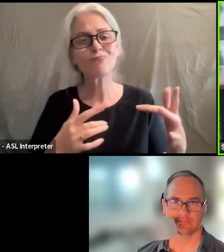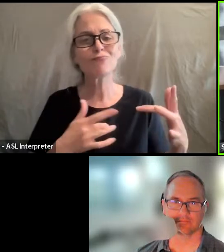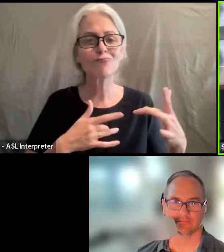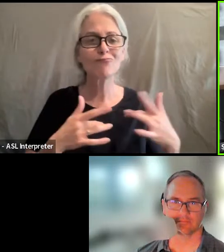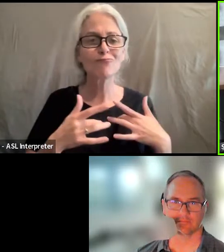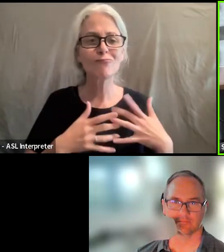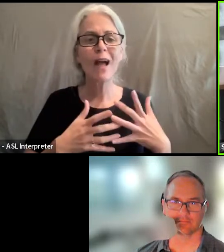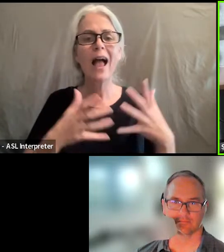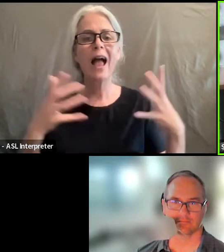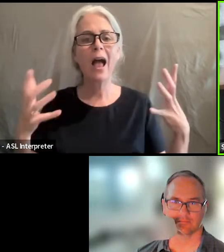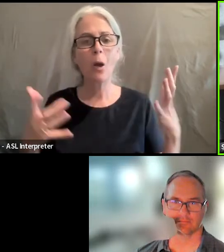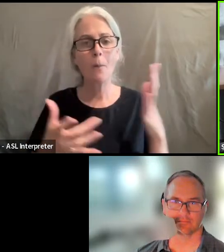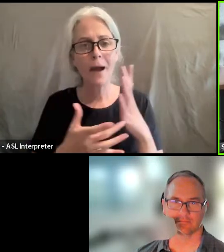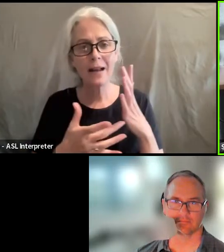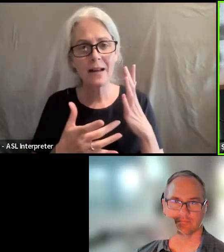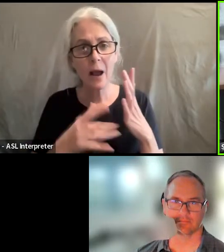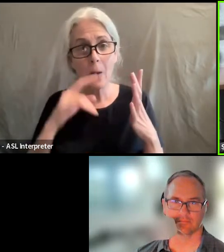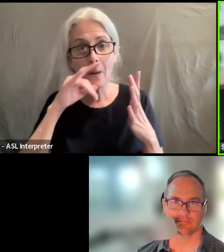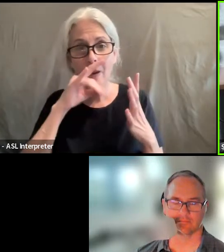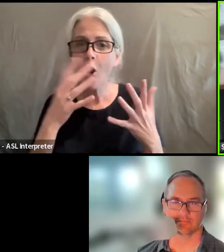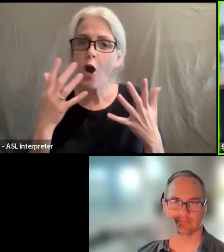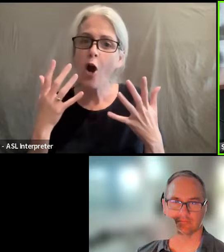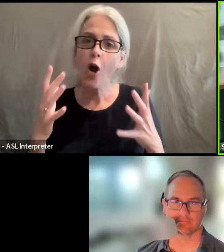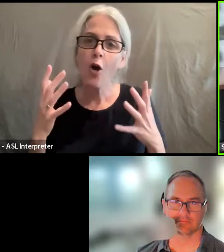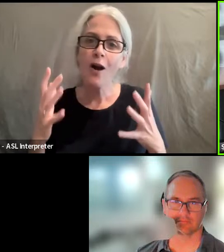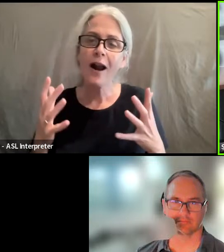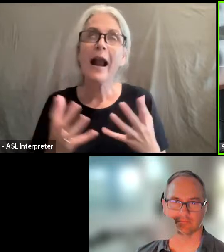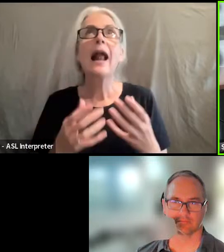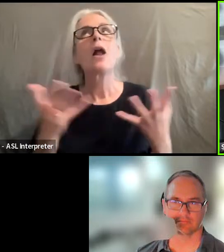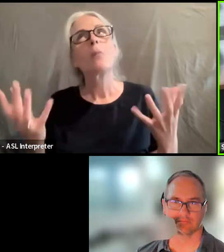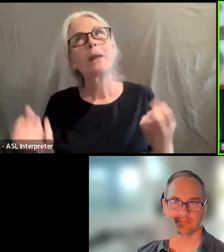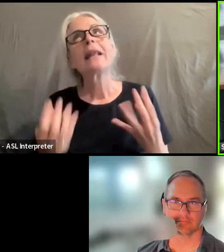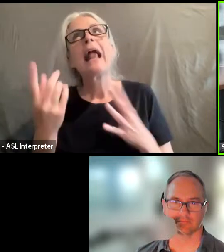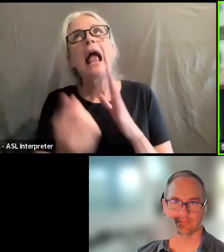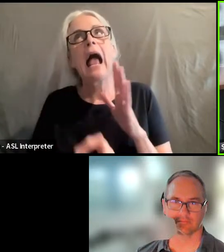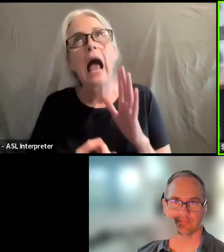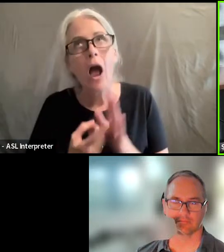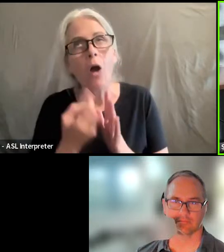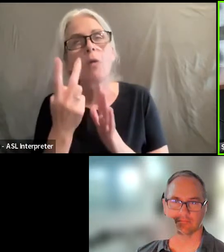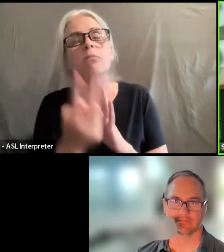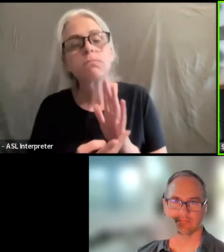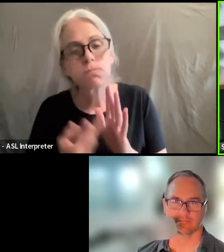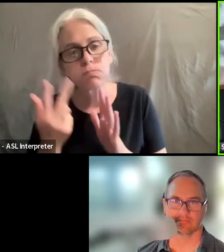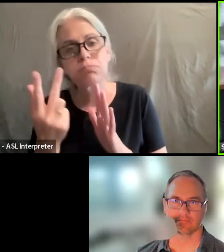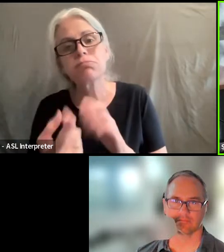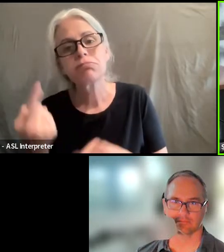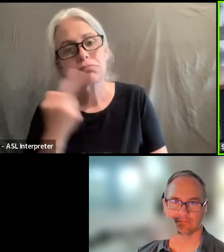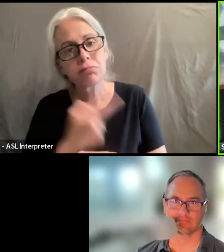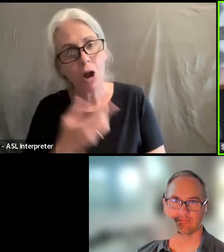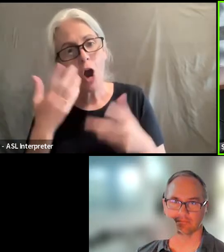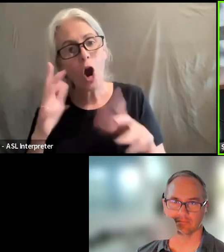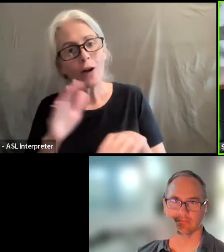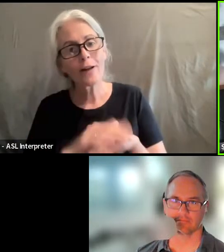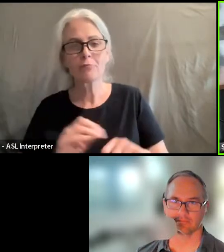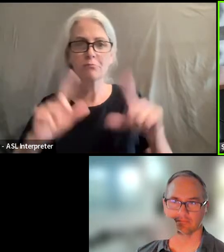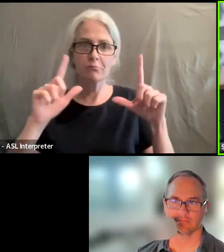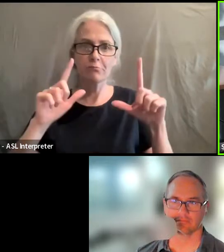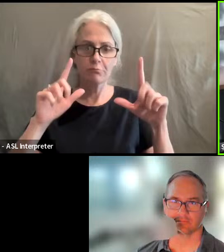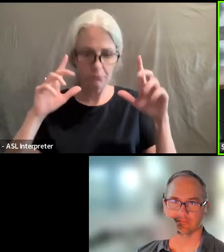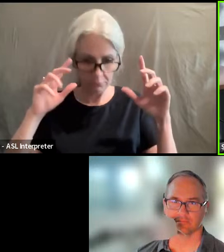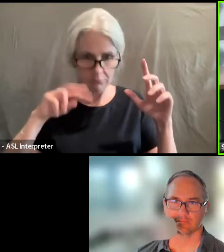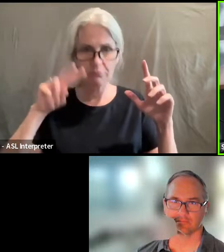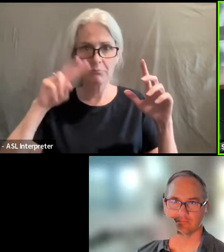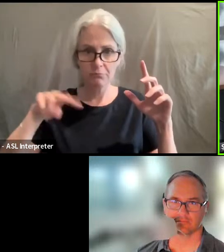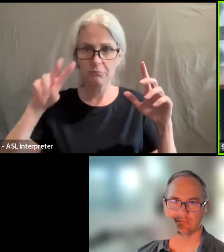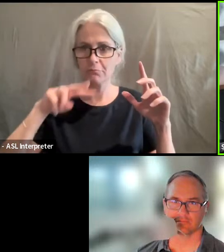much technology our kids are already, how many hours of the day are they already spending on screens? I think there's